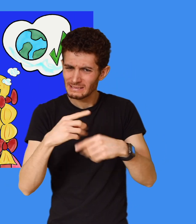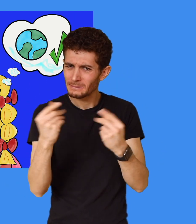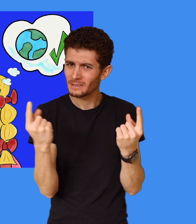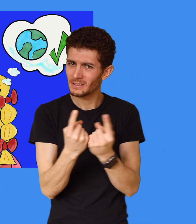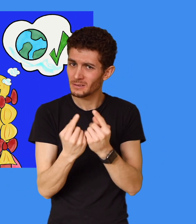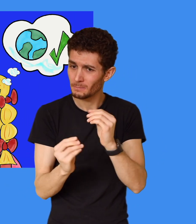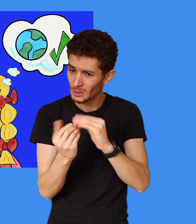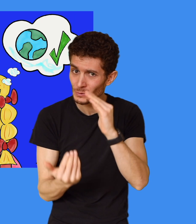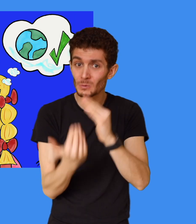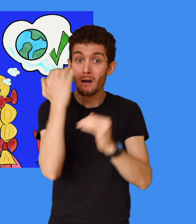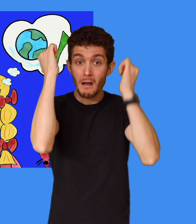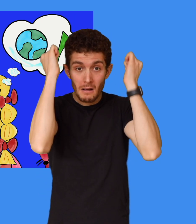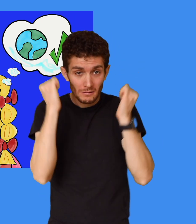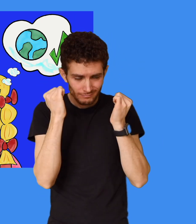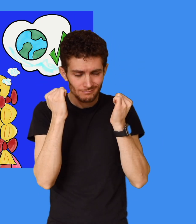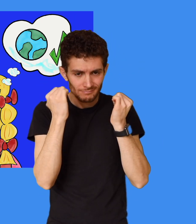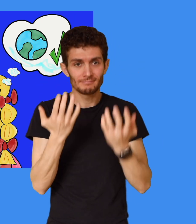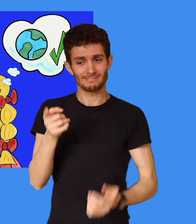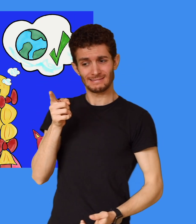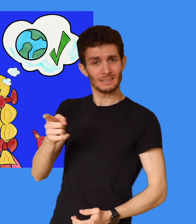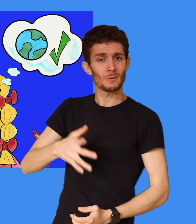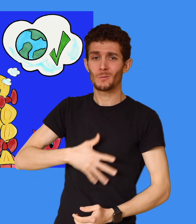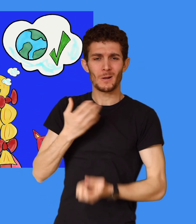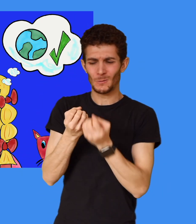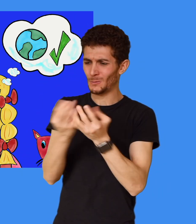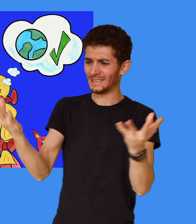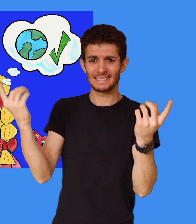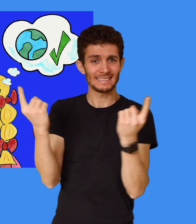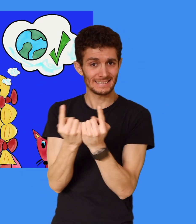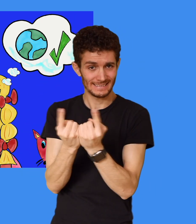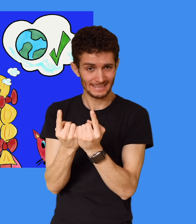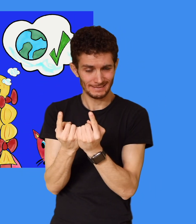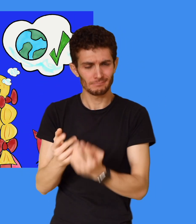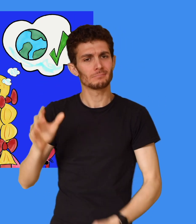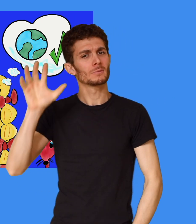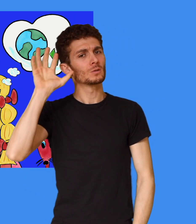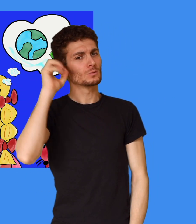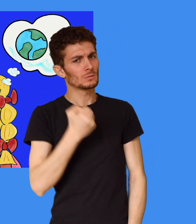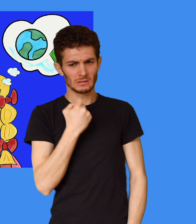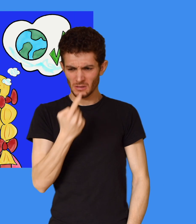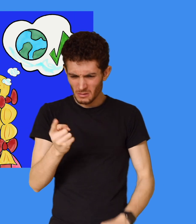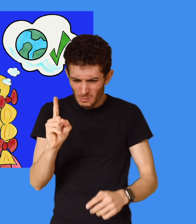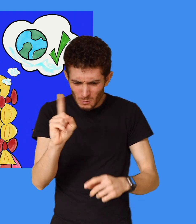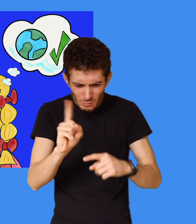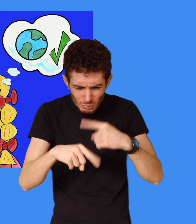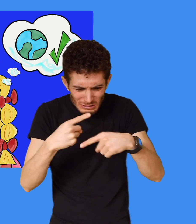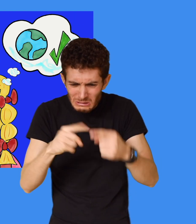better, we could recycle something and make him a hat, said Shah. She didn't want to waste anything.